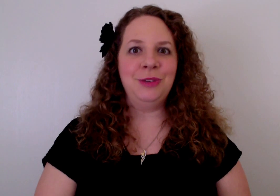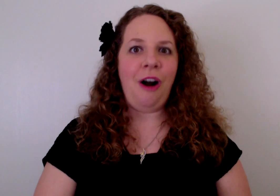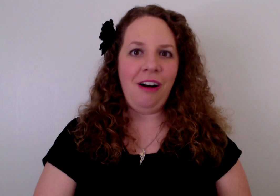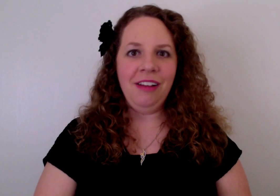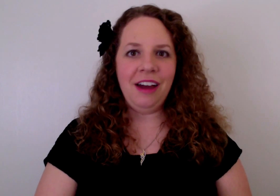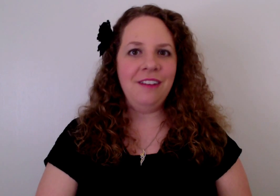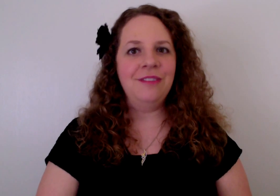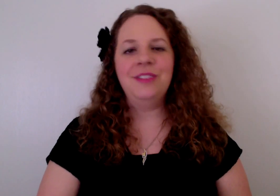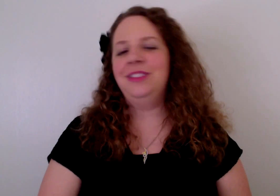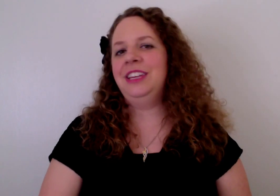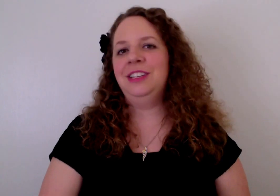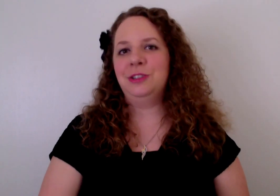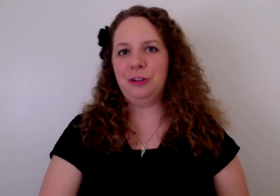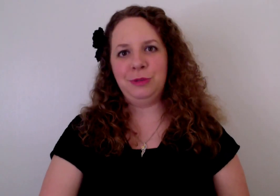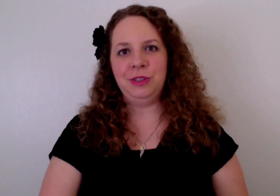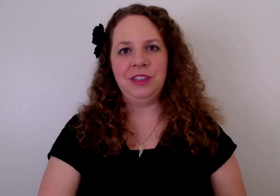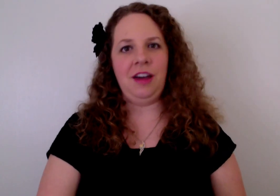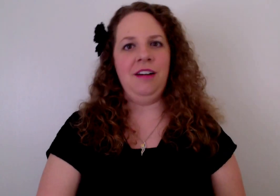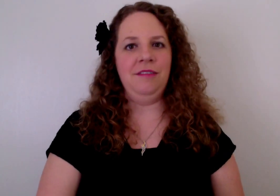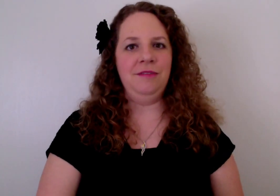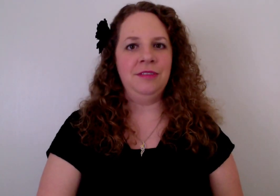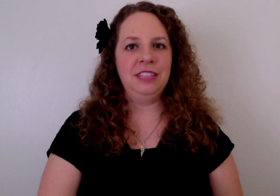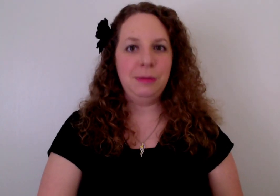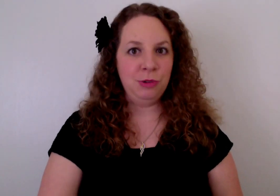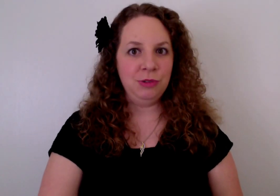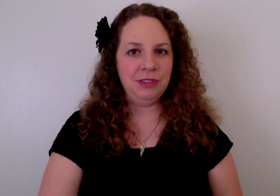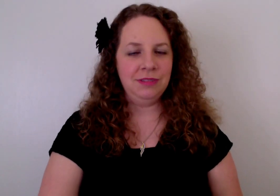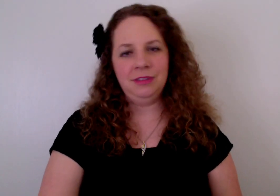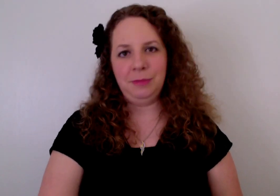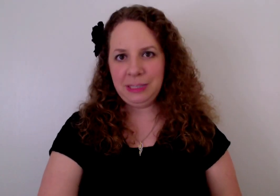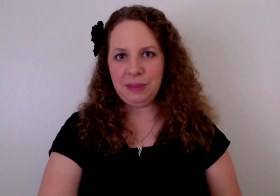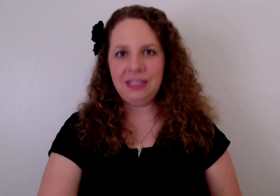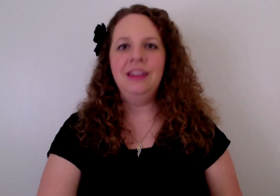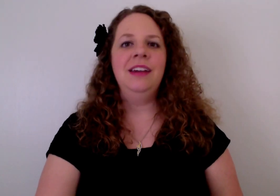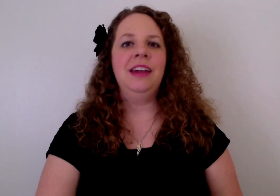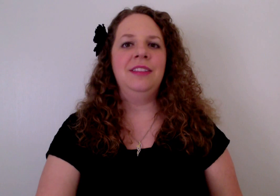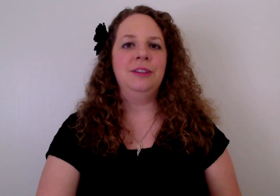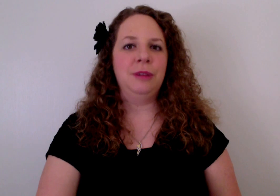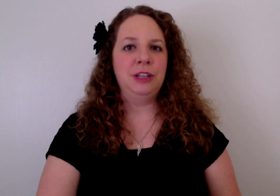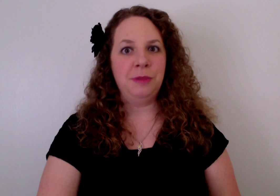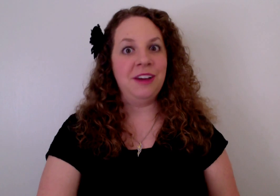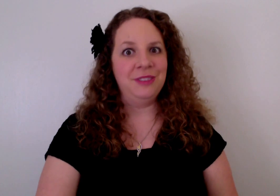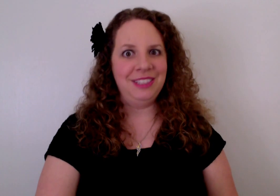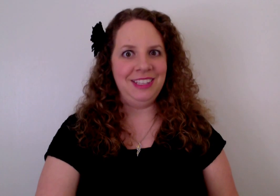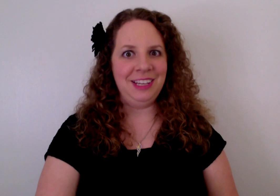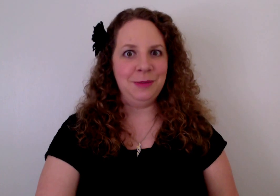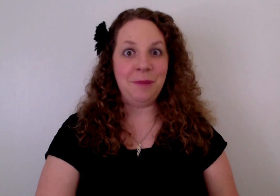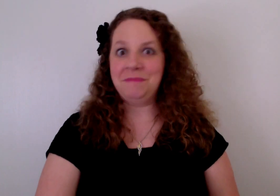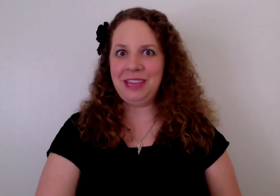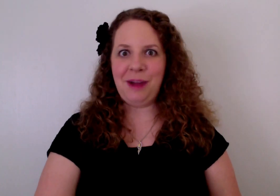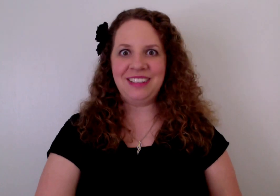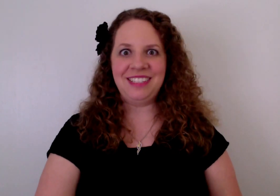all of the descriptions of tables, the placement, and the arrangement of the seating as well. Keep practicing.